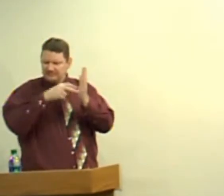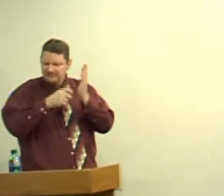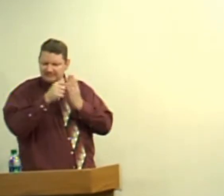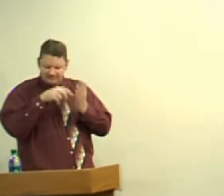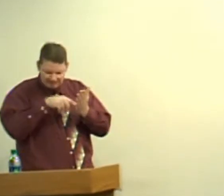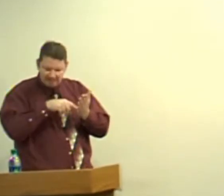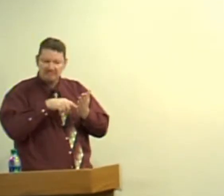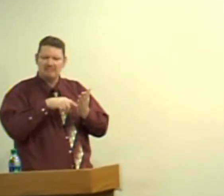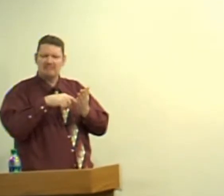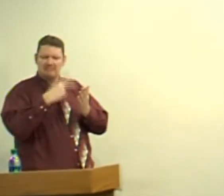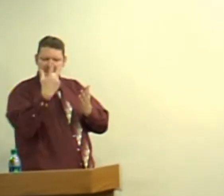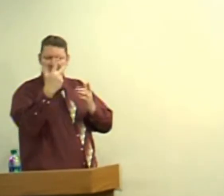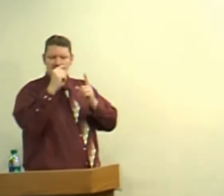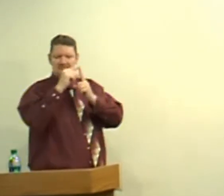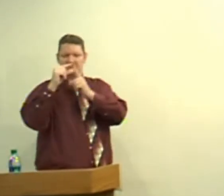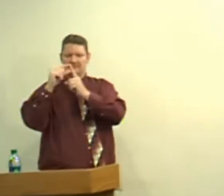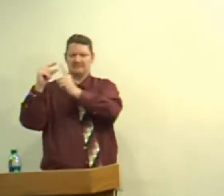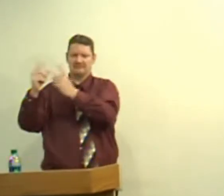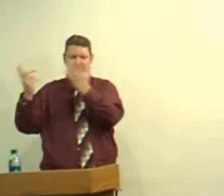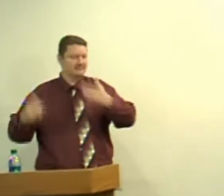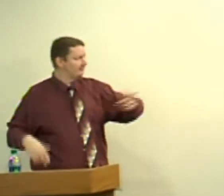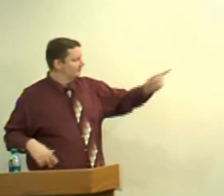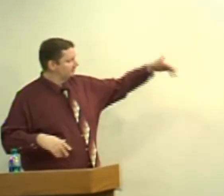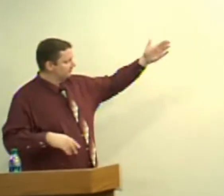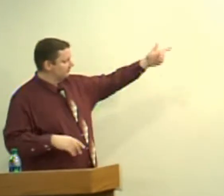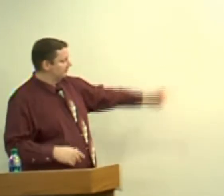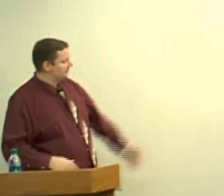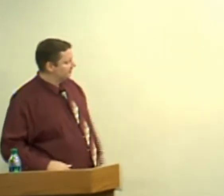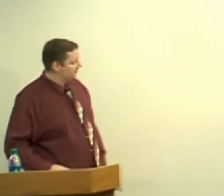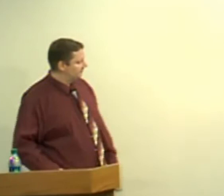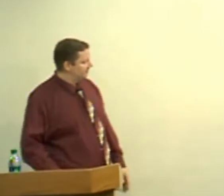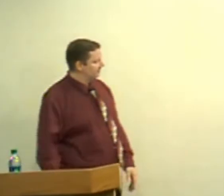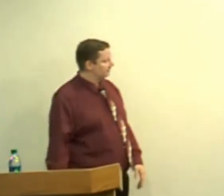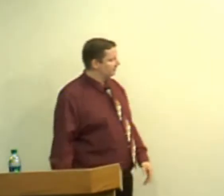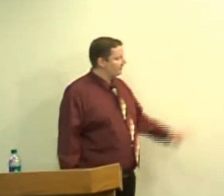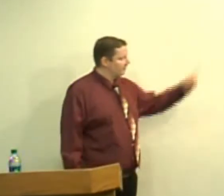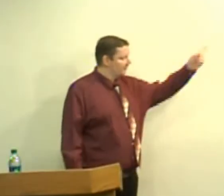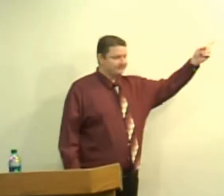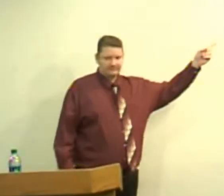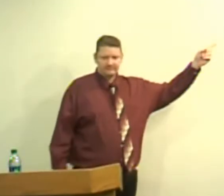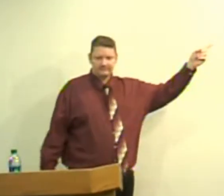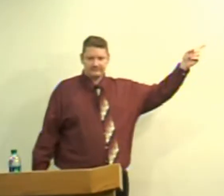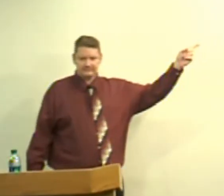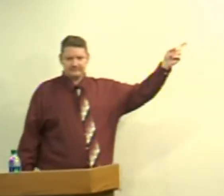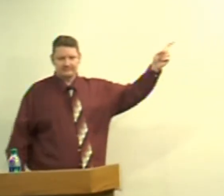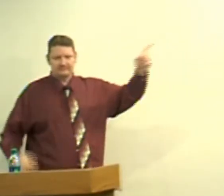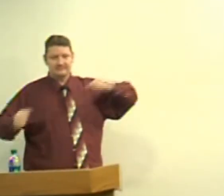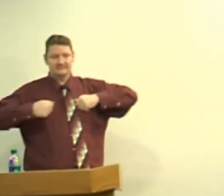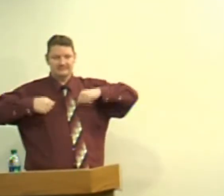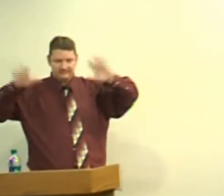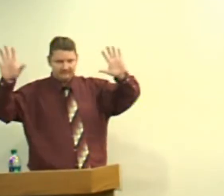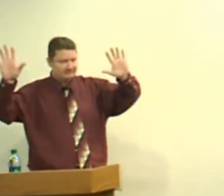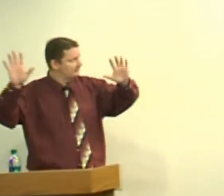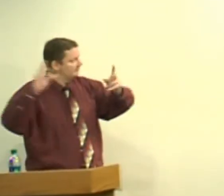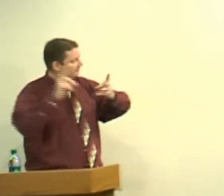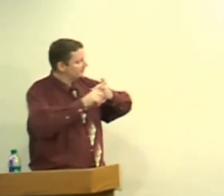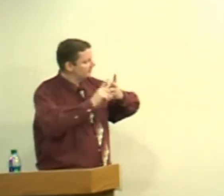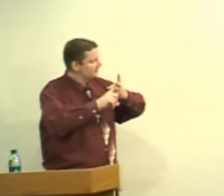The title, the title of our talk today, the different words that we have here. These three words, sacrifice,